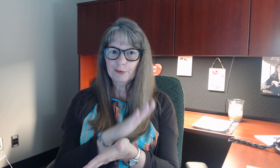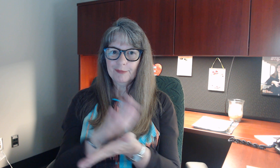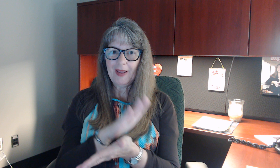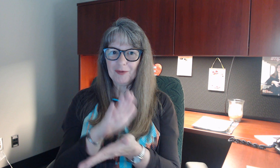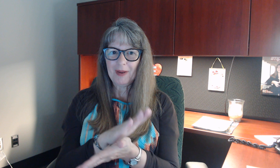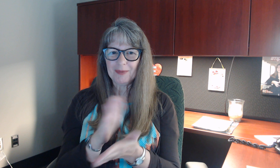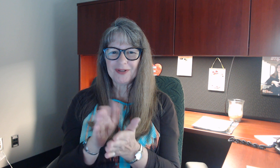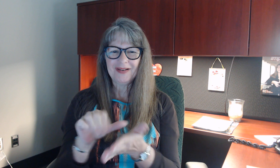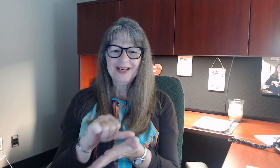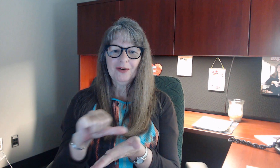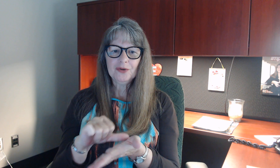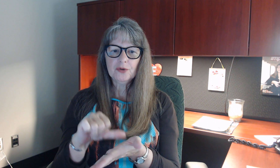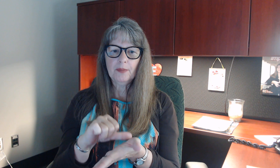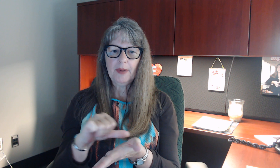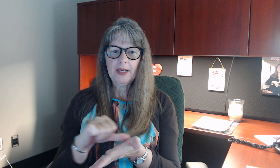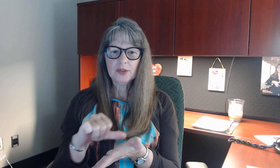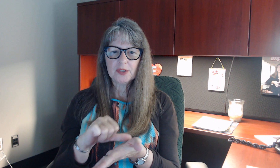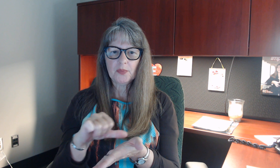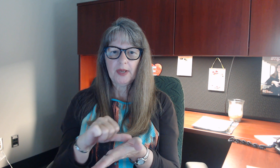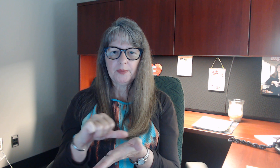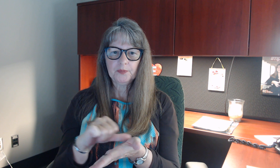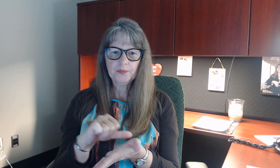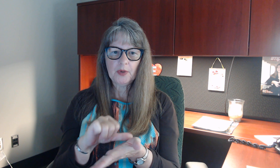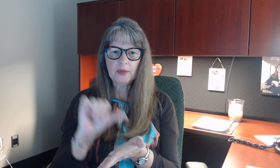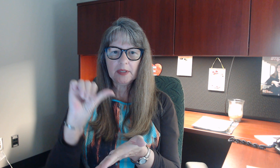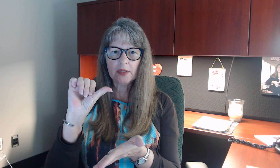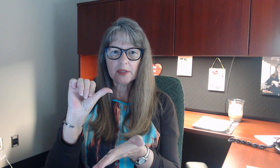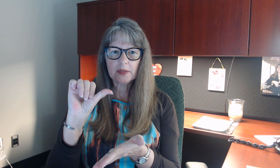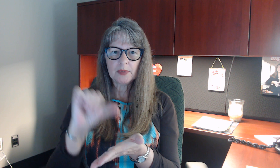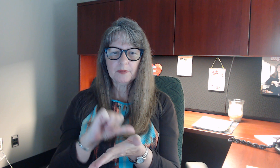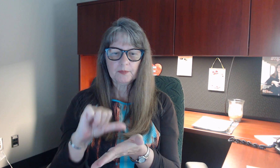have your papers in. Now you turn your page this way. We already did this one.